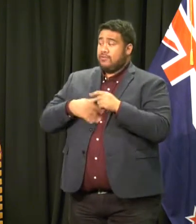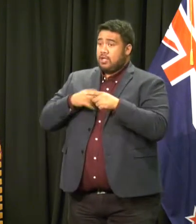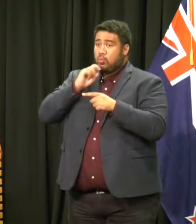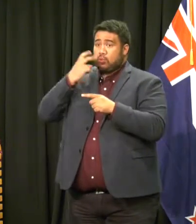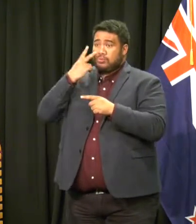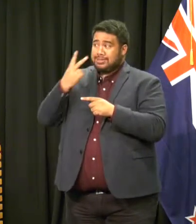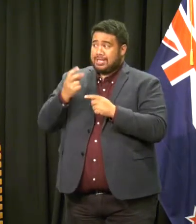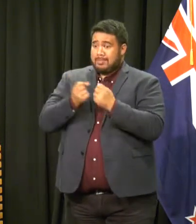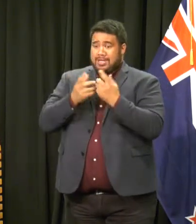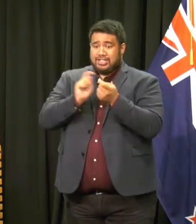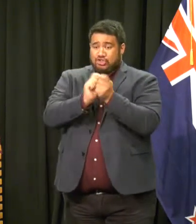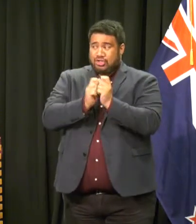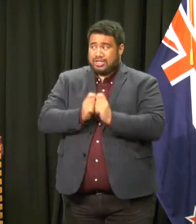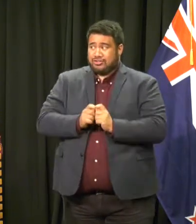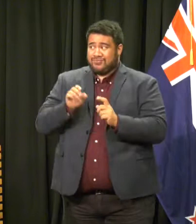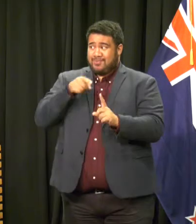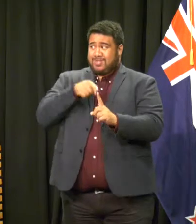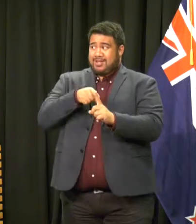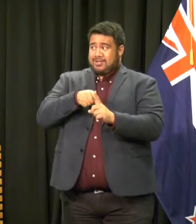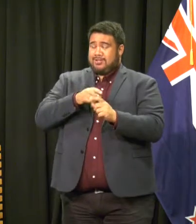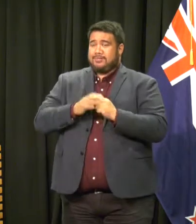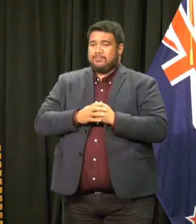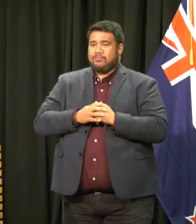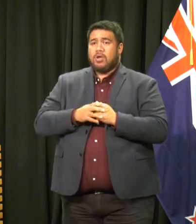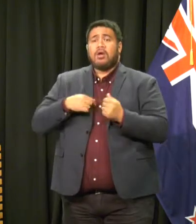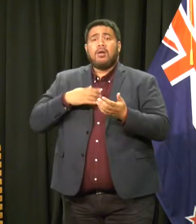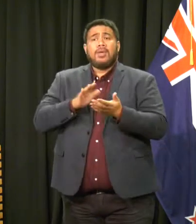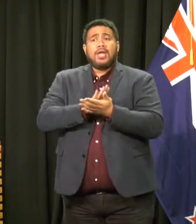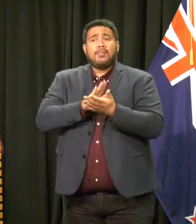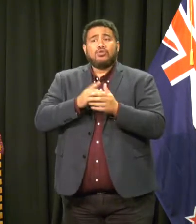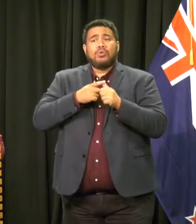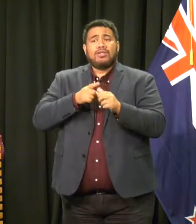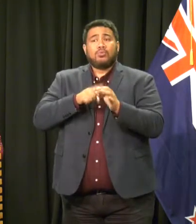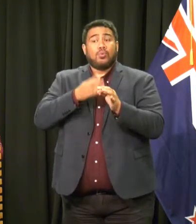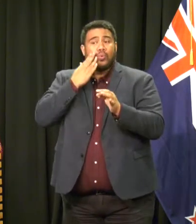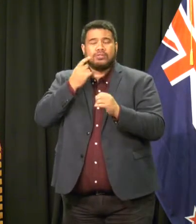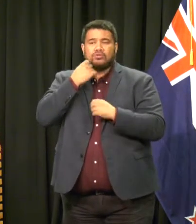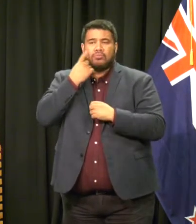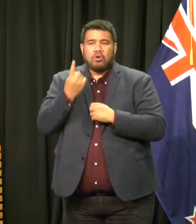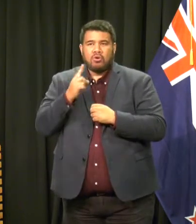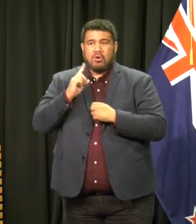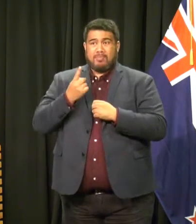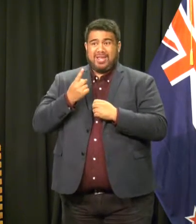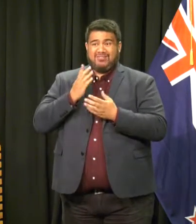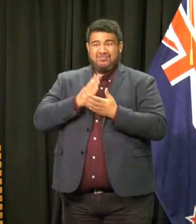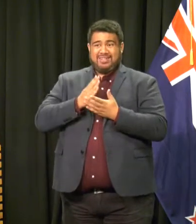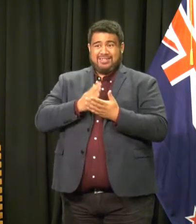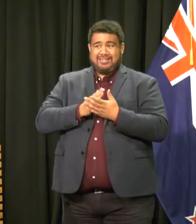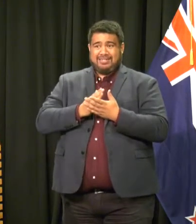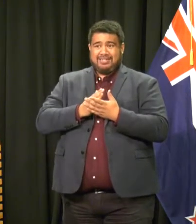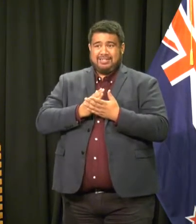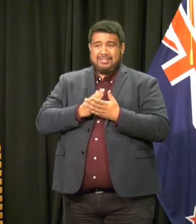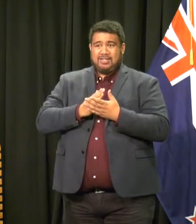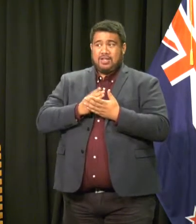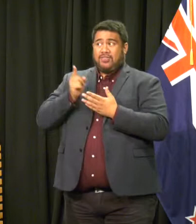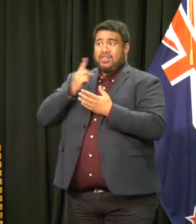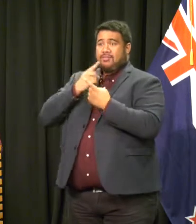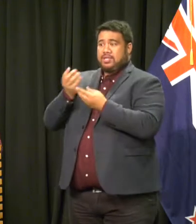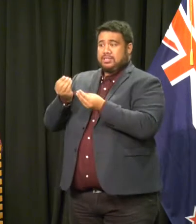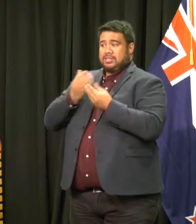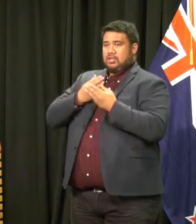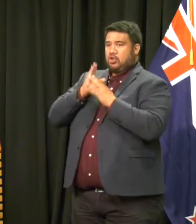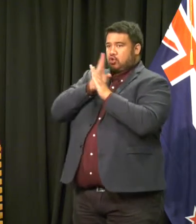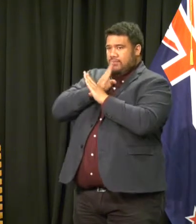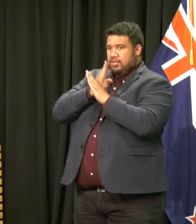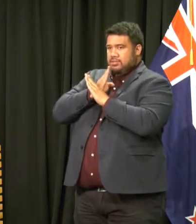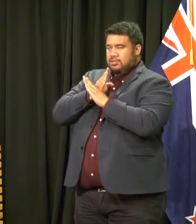off the back of that. Again, I'm really happy to answer questions tomorrow, but given I was given that in confidence, I want to